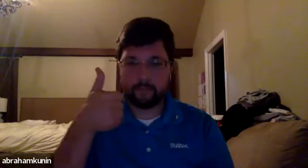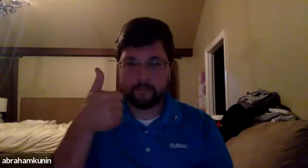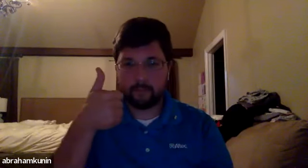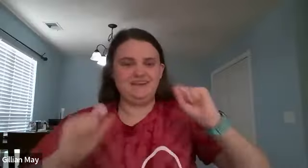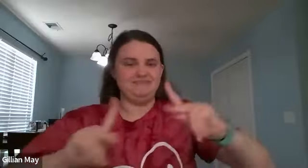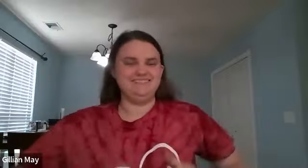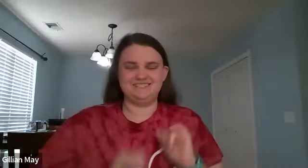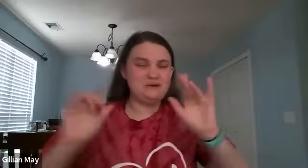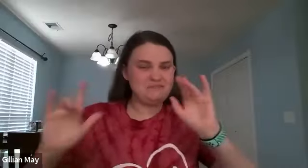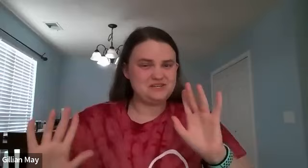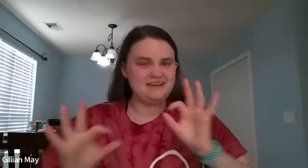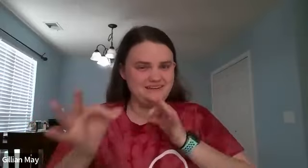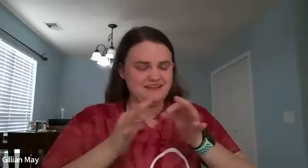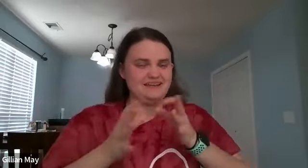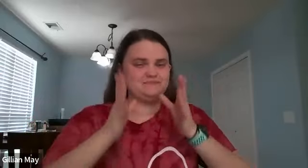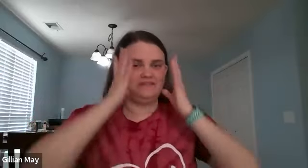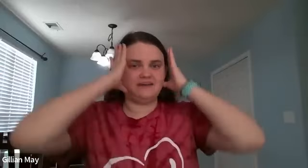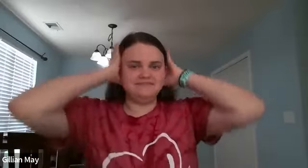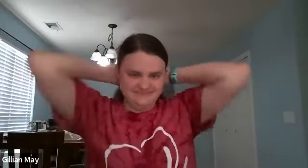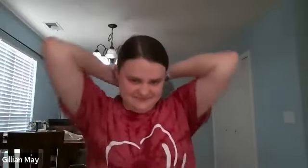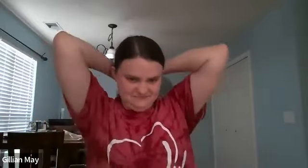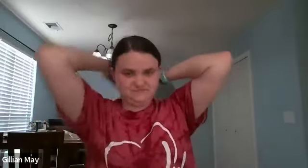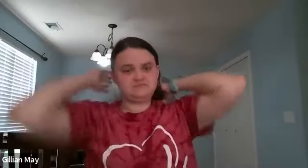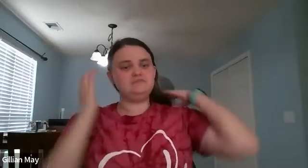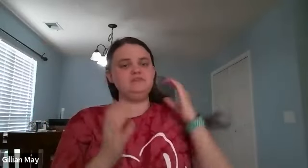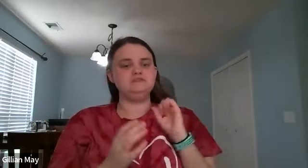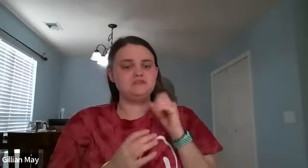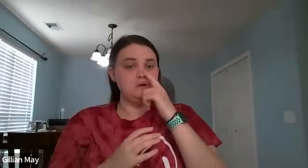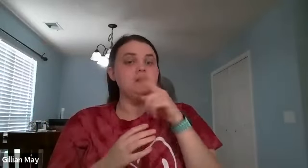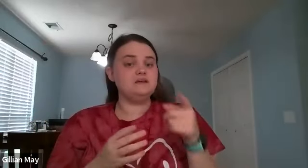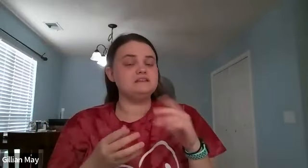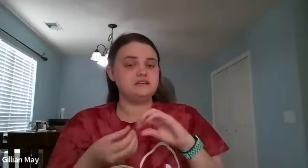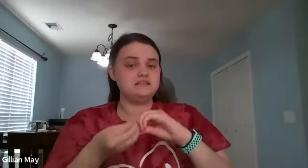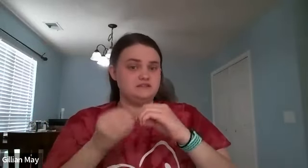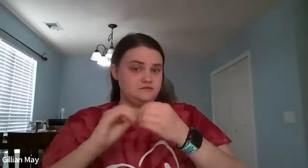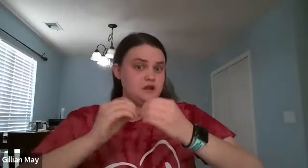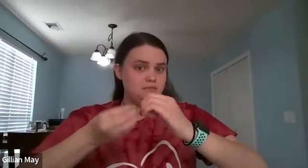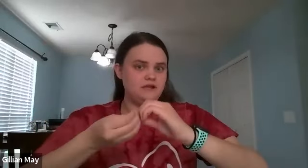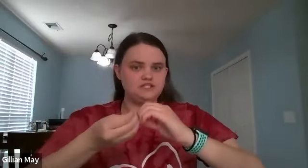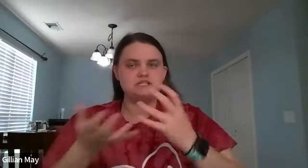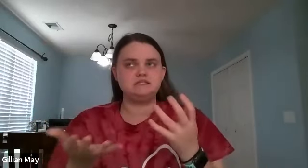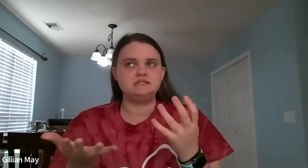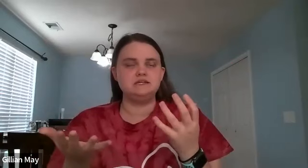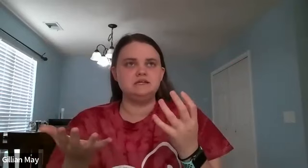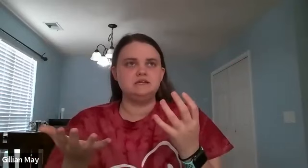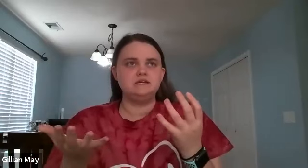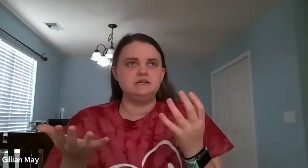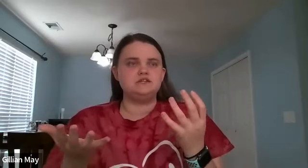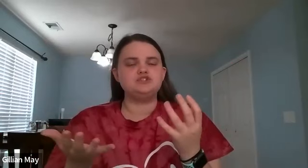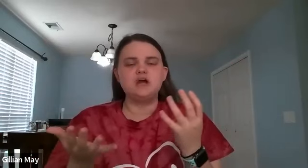good? Okay, just want to make sure I explain that. So, but yes, like I said, so for number, it's just, there's not really